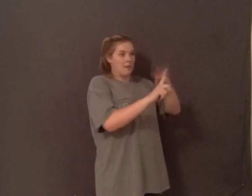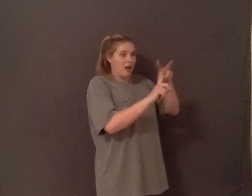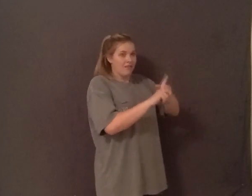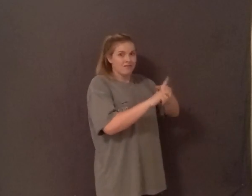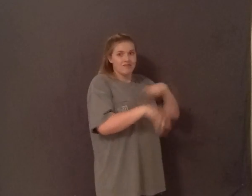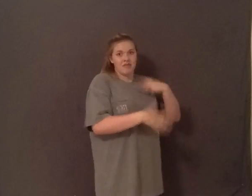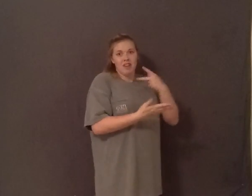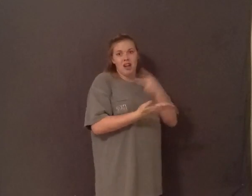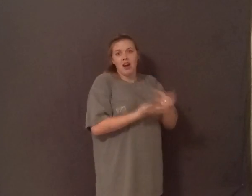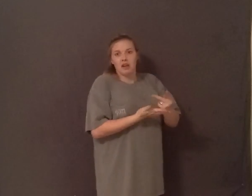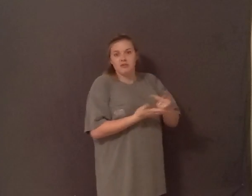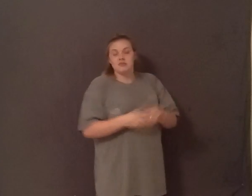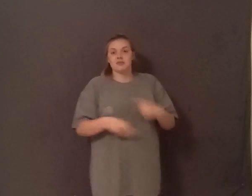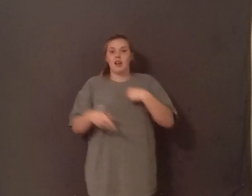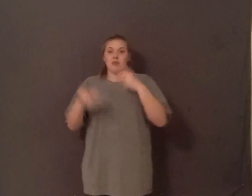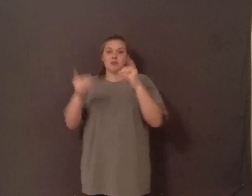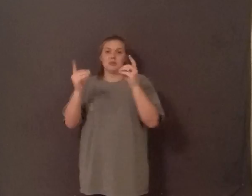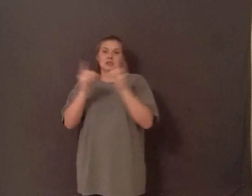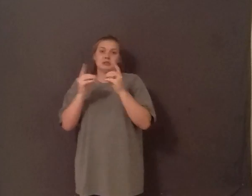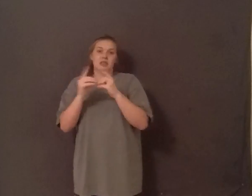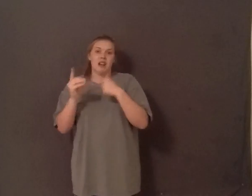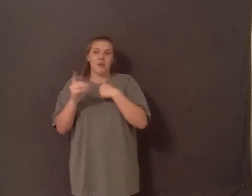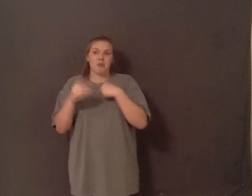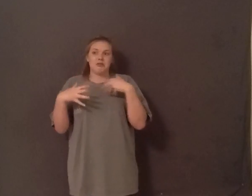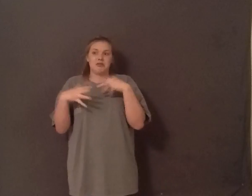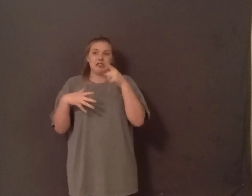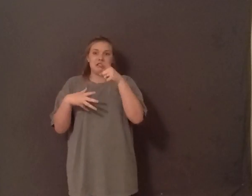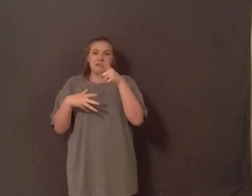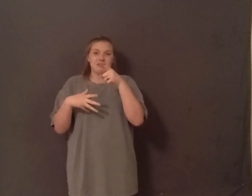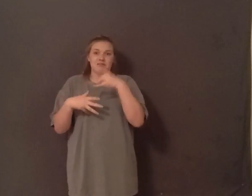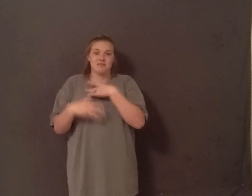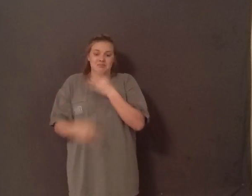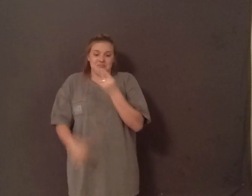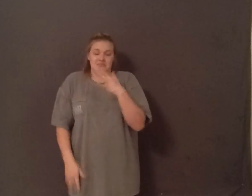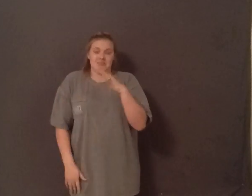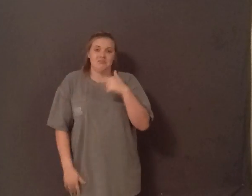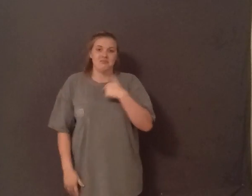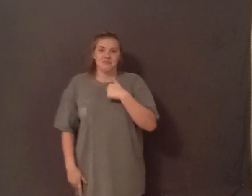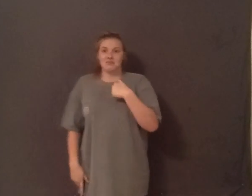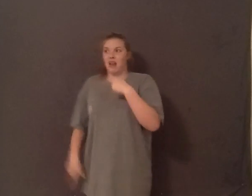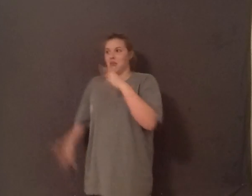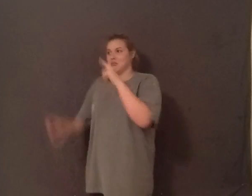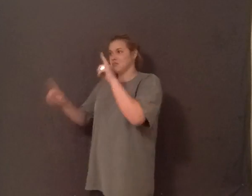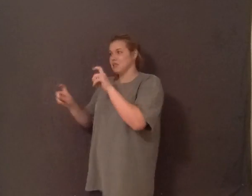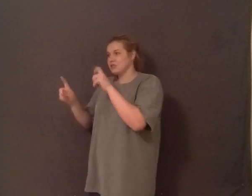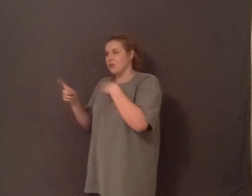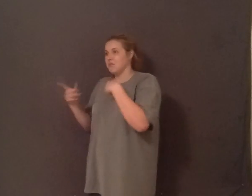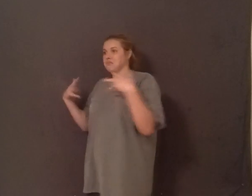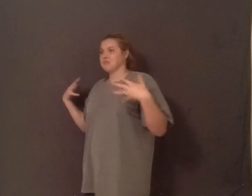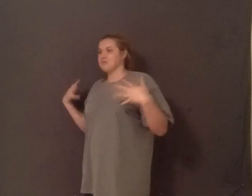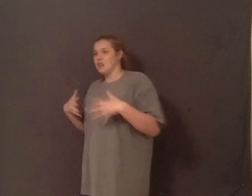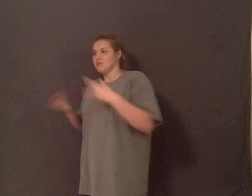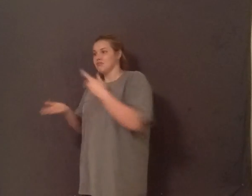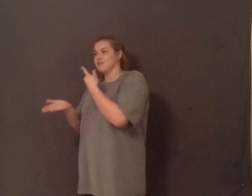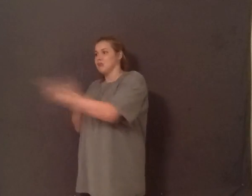a date coming up, I'm afraid that she won't like me. Or maybe if you have a test coming up, I'm afraid of failing the test. Another way to ask